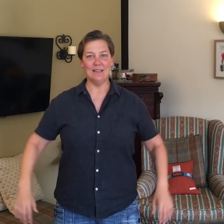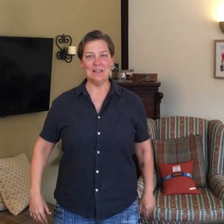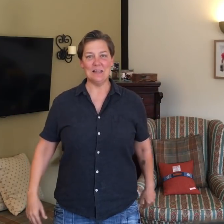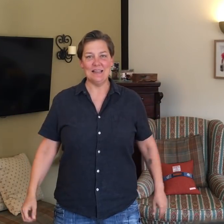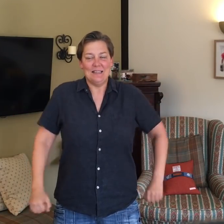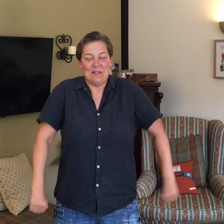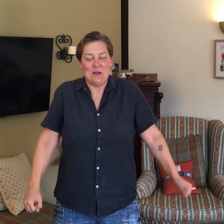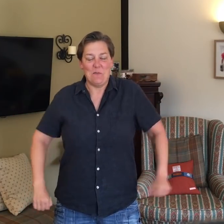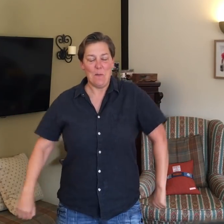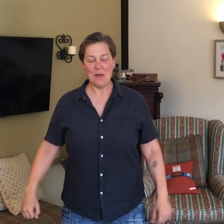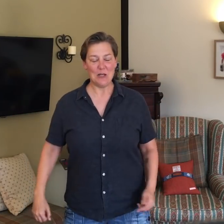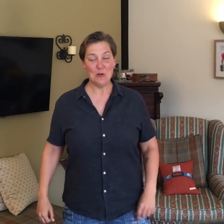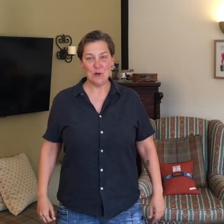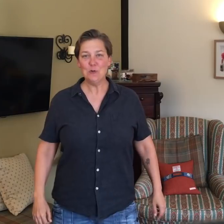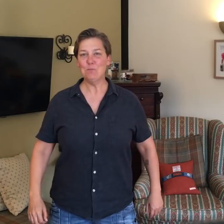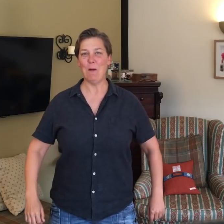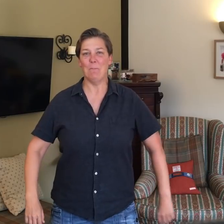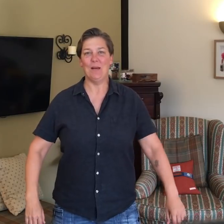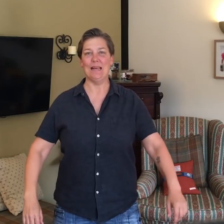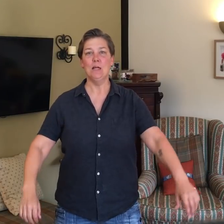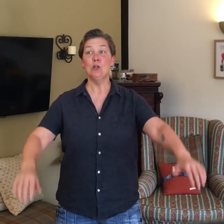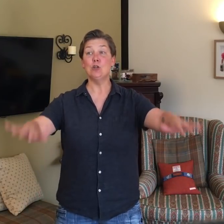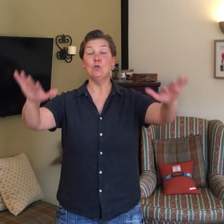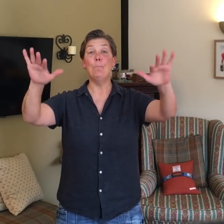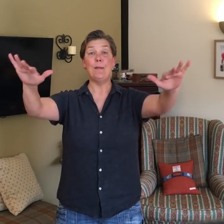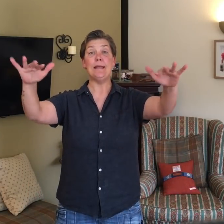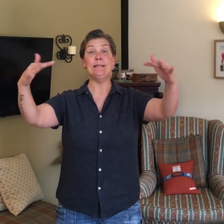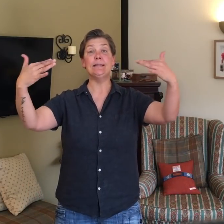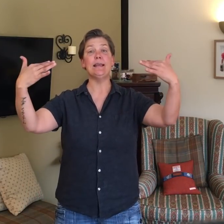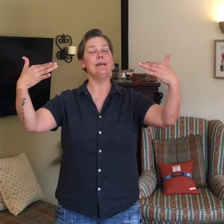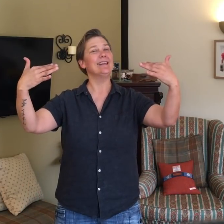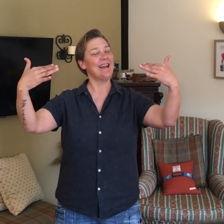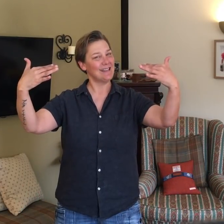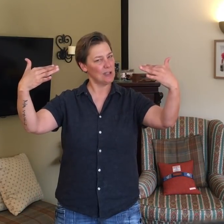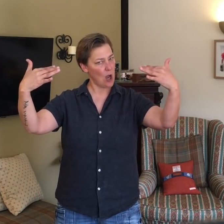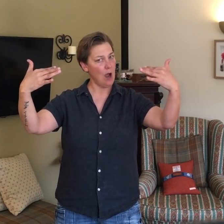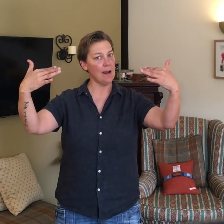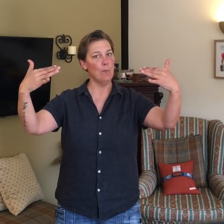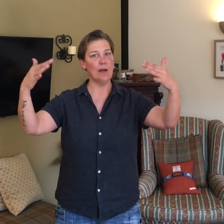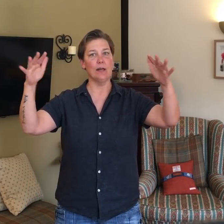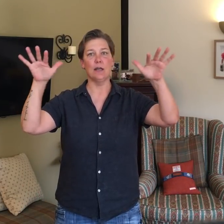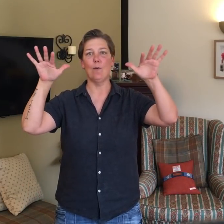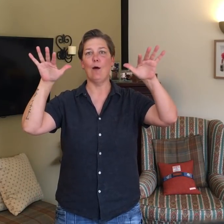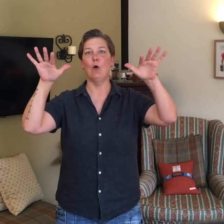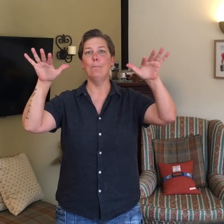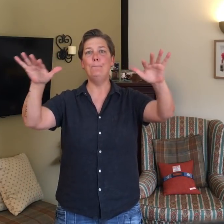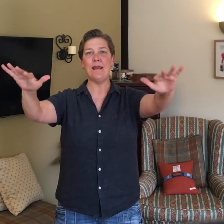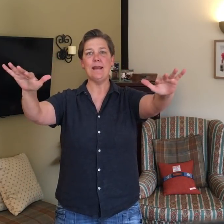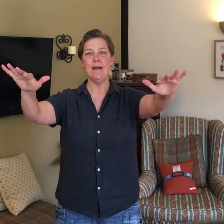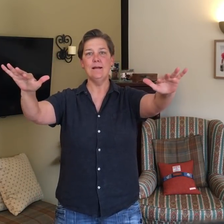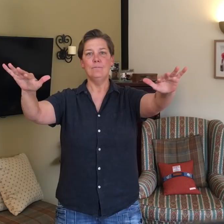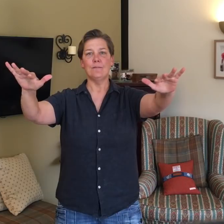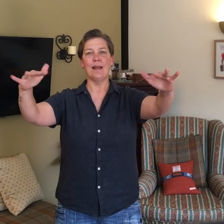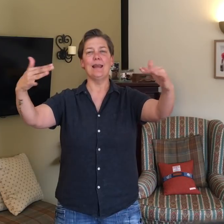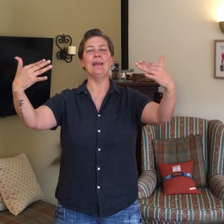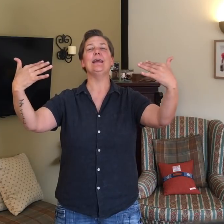does this, it's going to be a bit goosebumpy. To be seen, and that's the time. We're going to go out on be and